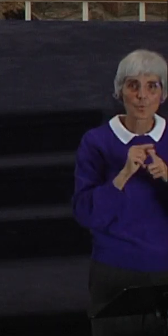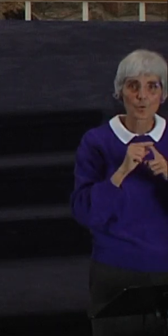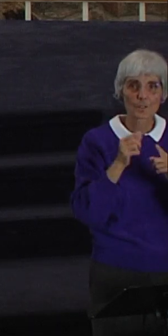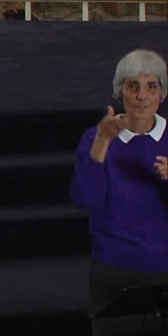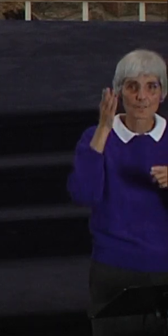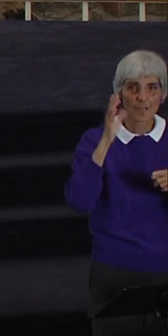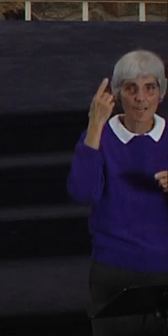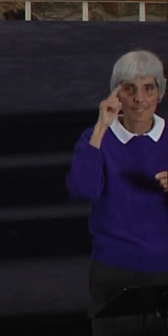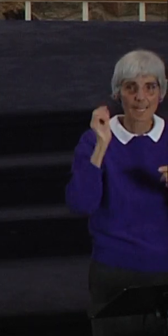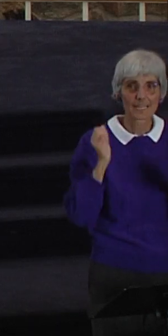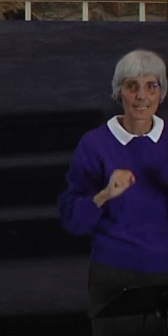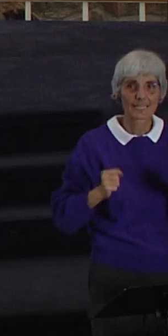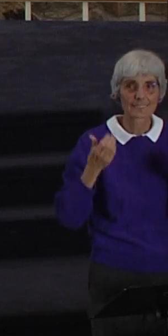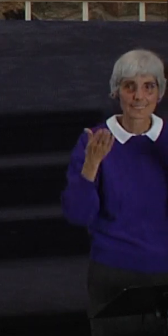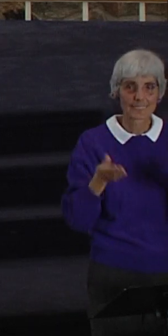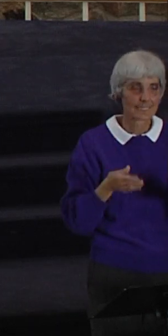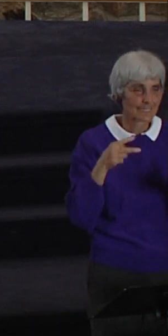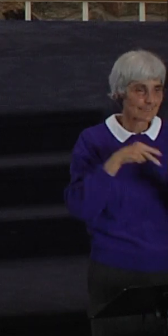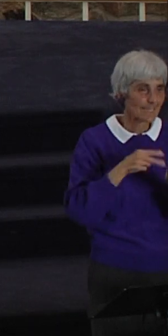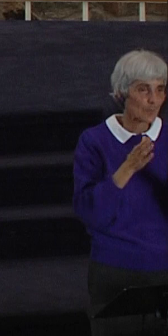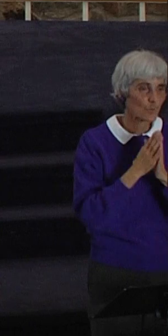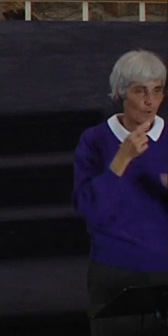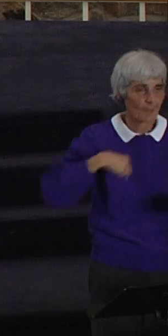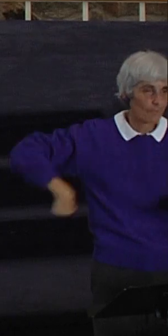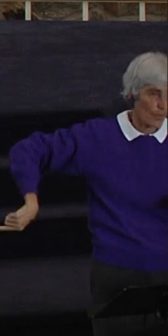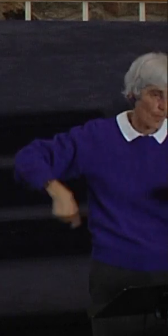Amen. All right, let's stand on our feet and pray for these guys.